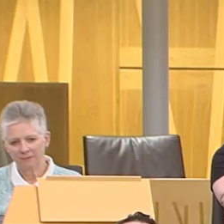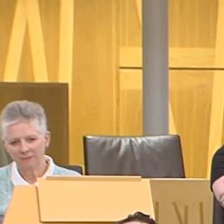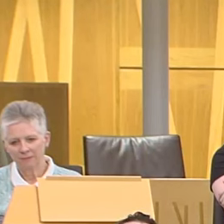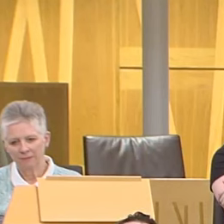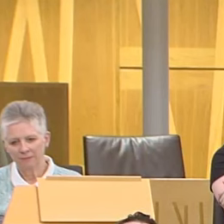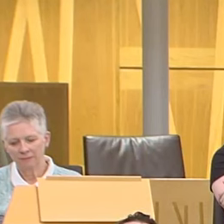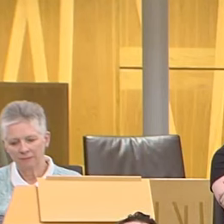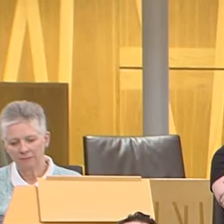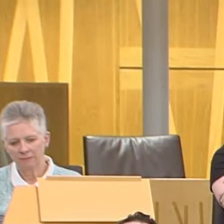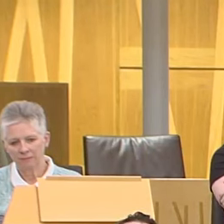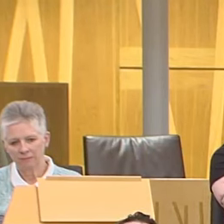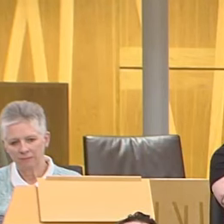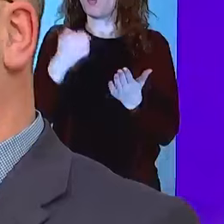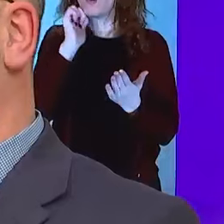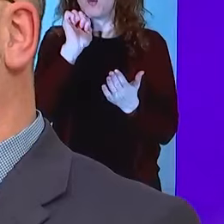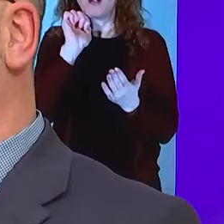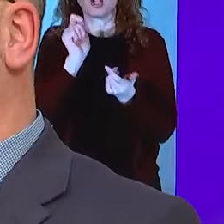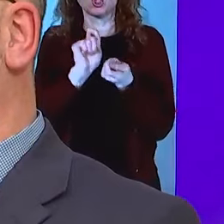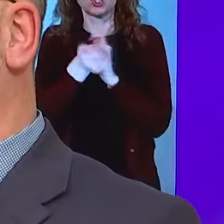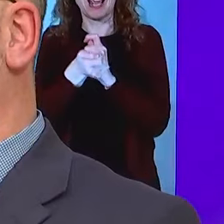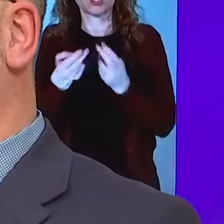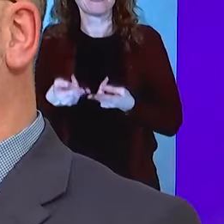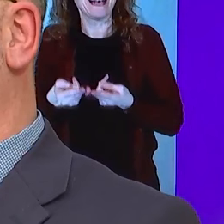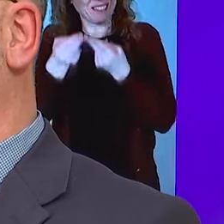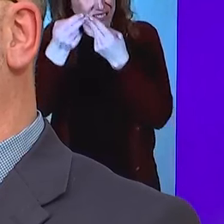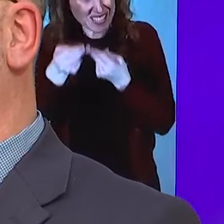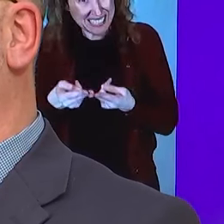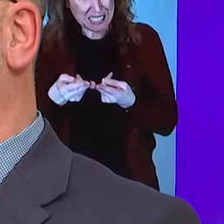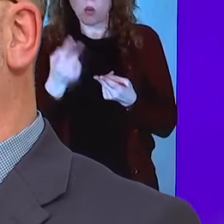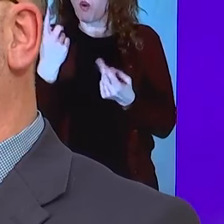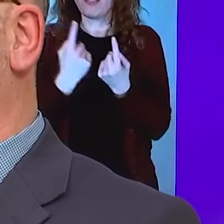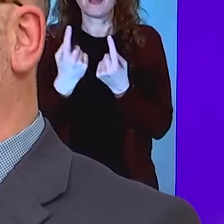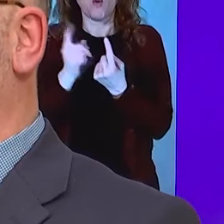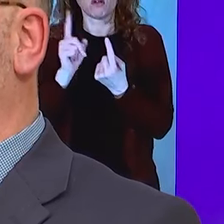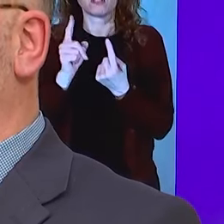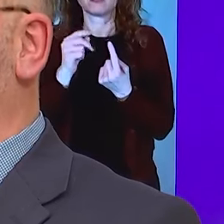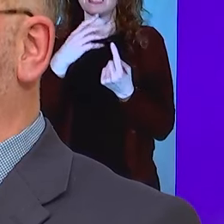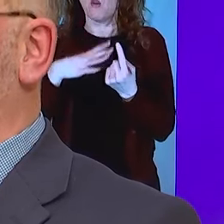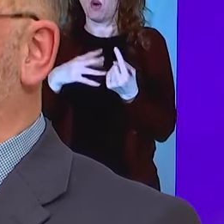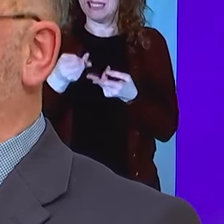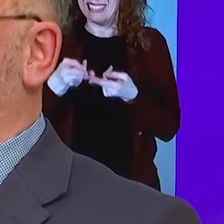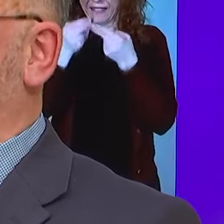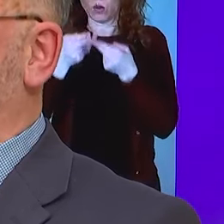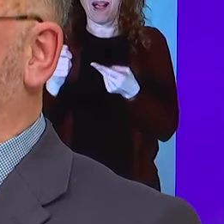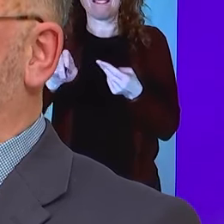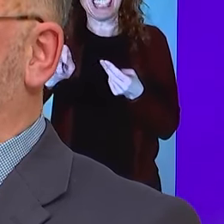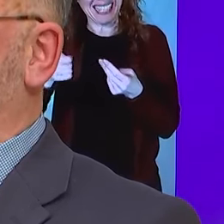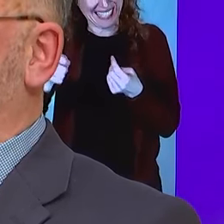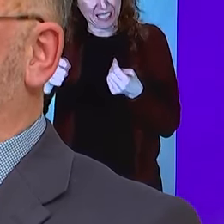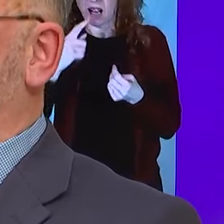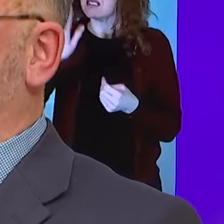made the point that they were going to change the lift, and part of the thing they were going to do about changing the lift was to put a key in it. And so I piped